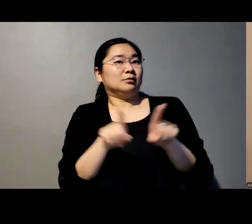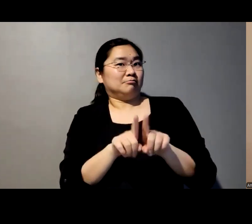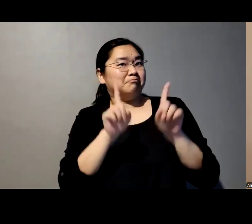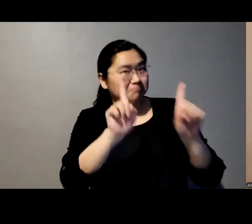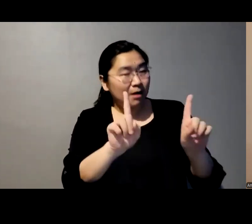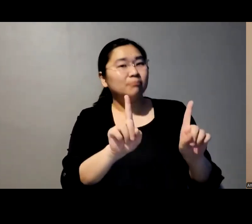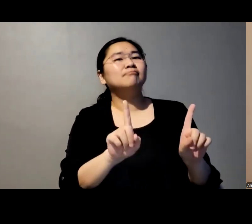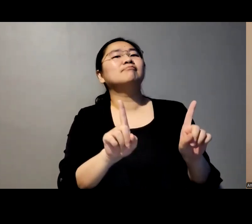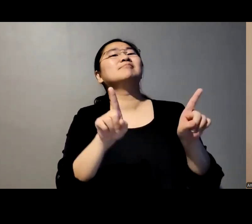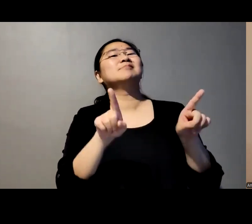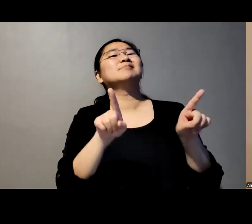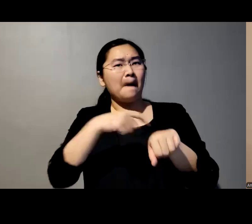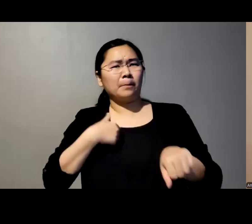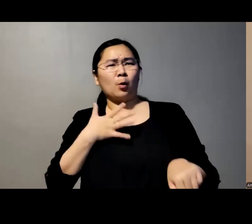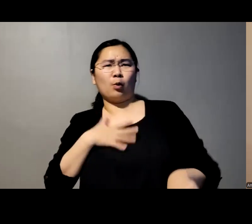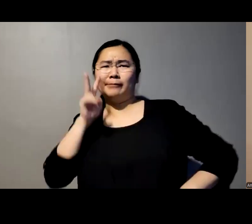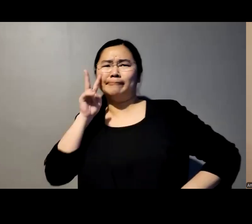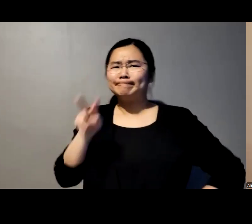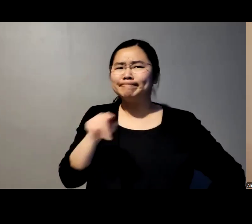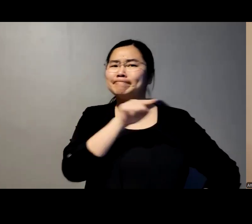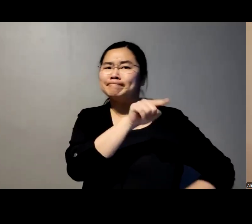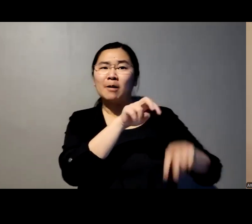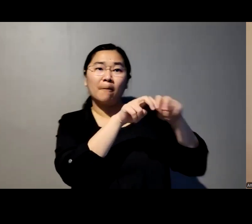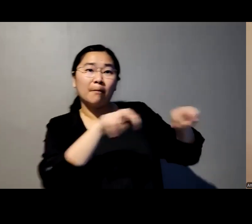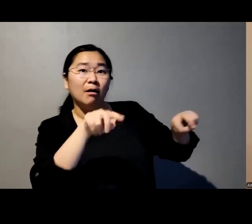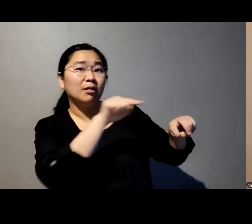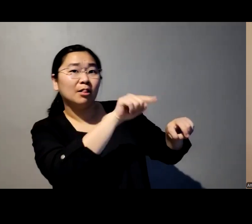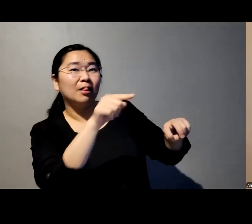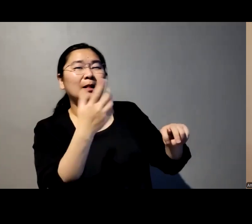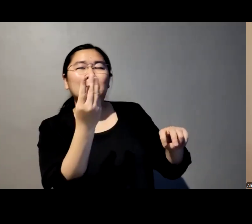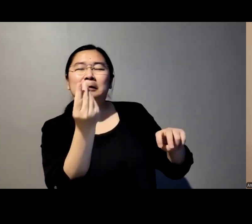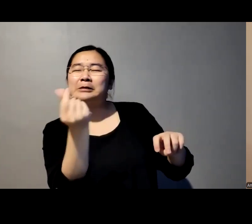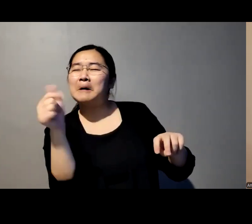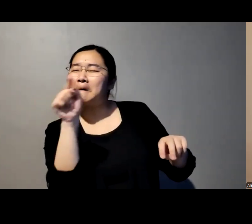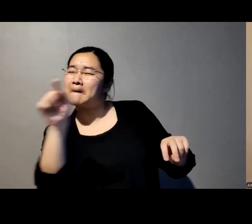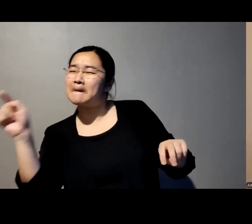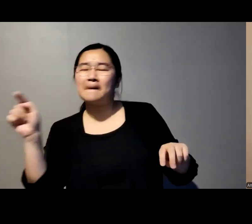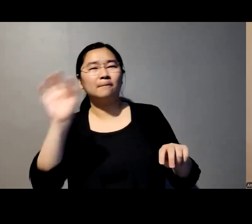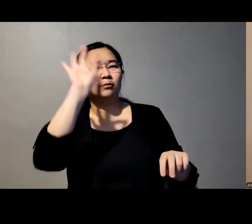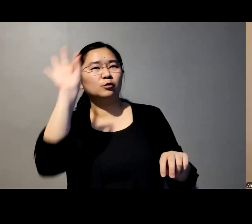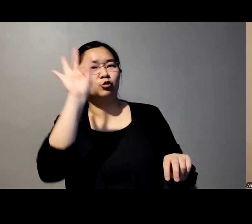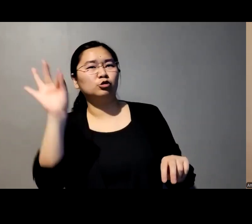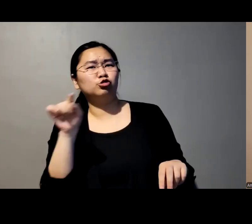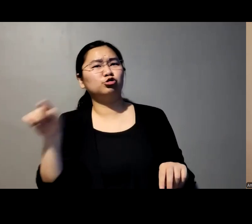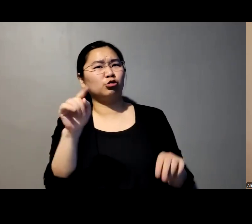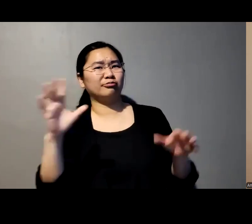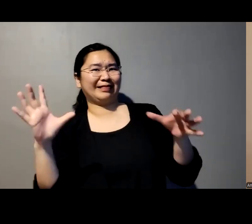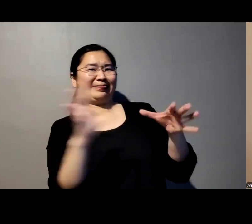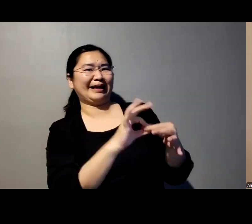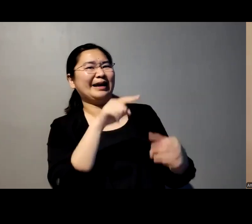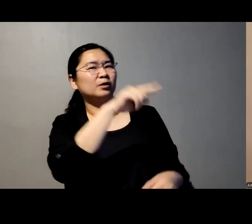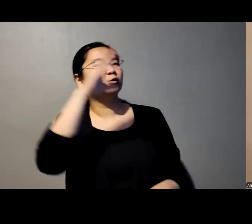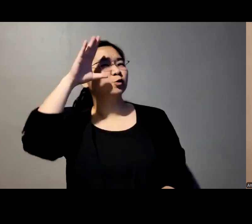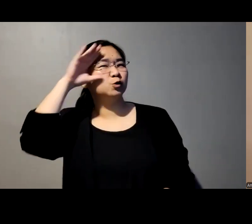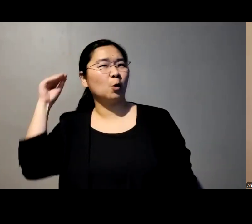donors shift priorities. So that's one question which I will open to any panelist that would like to respond.